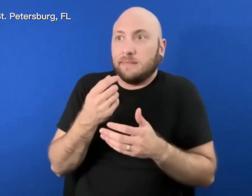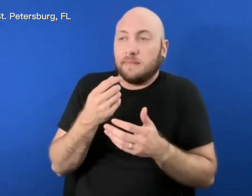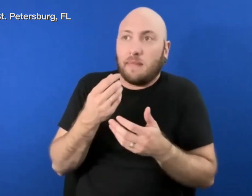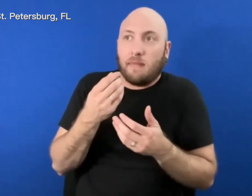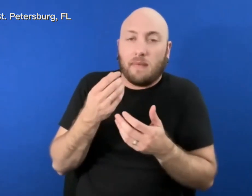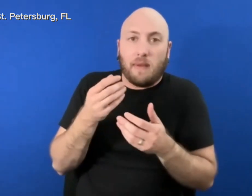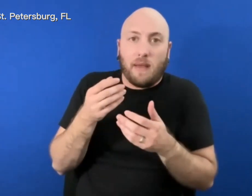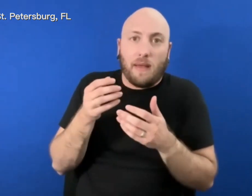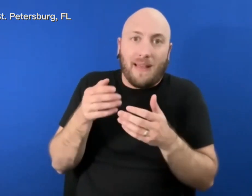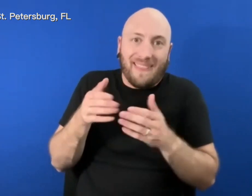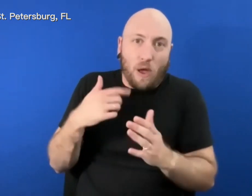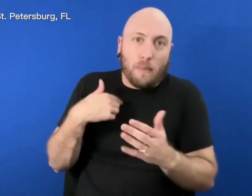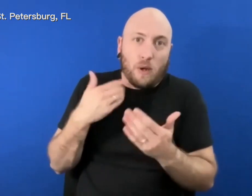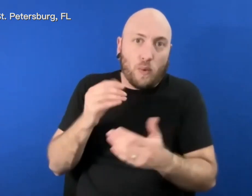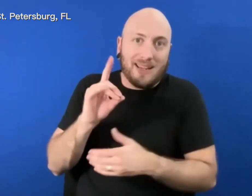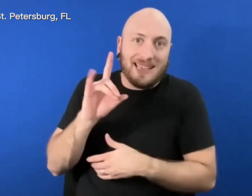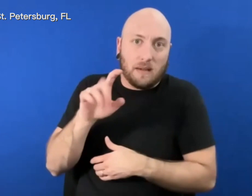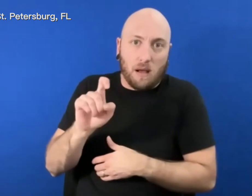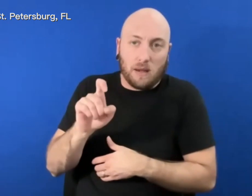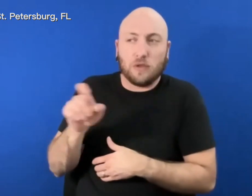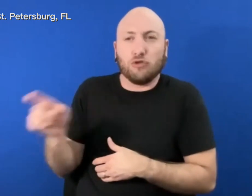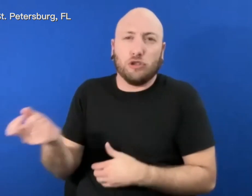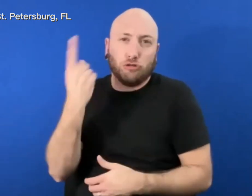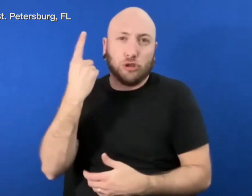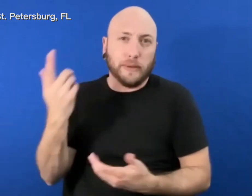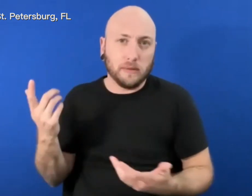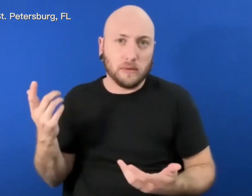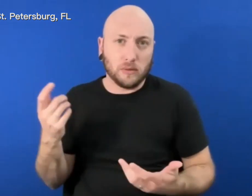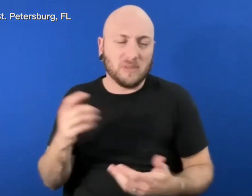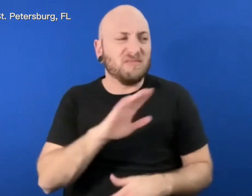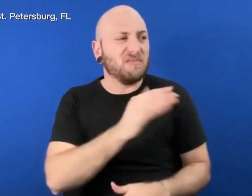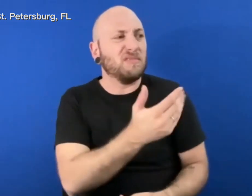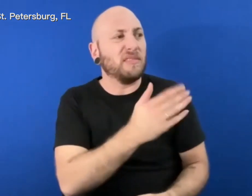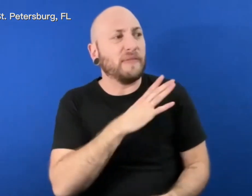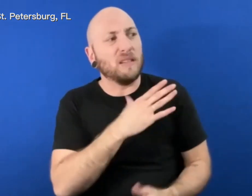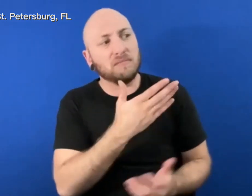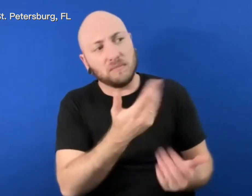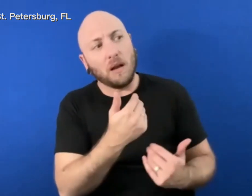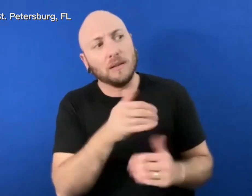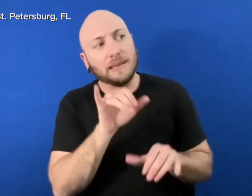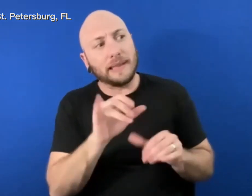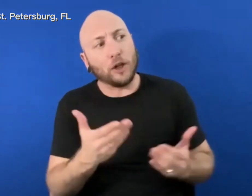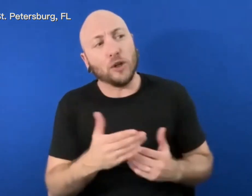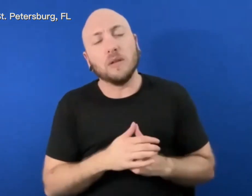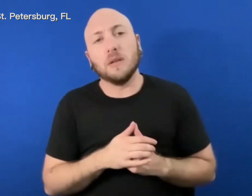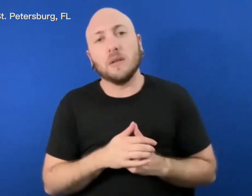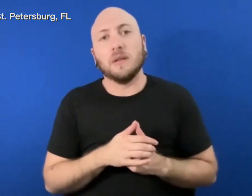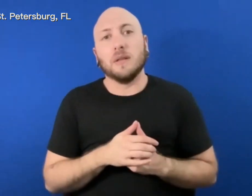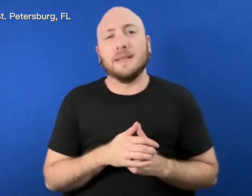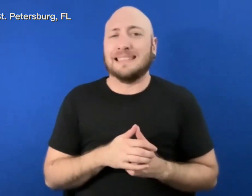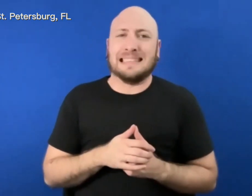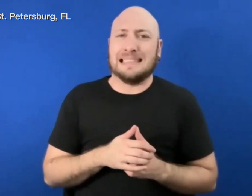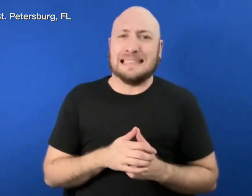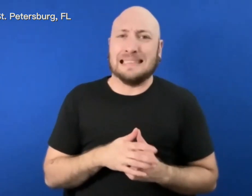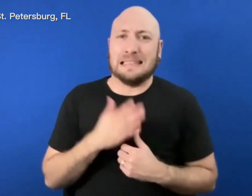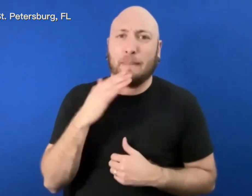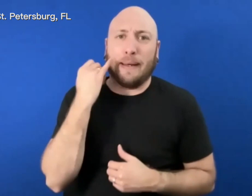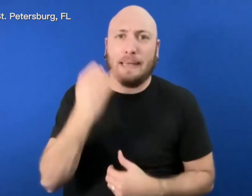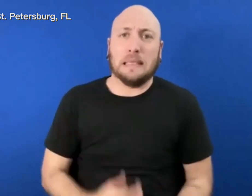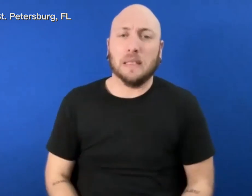her house, and she knew what I was going through. And so I went over there, which was probably the worst idea ever. And for the next 3